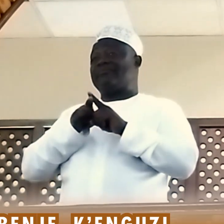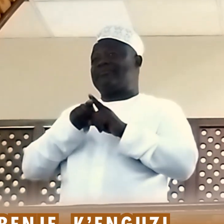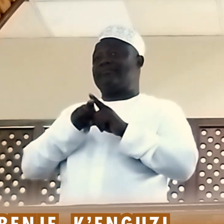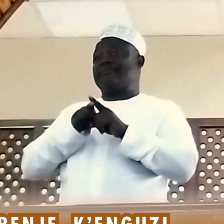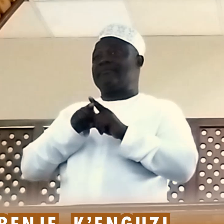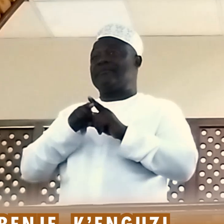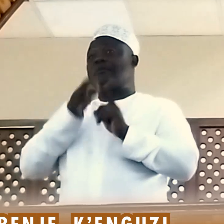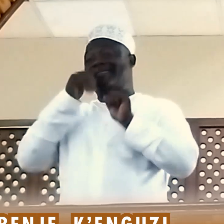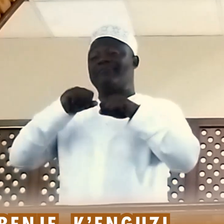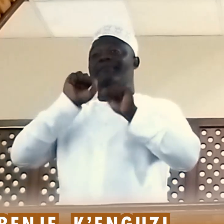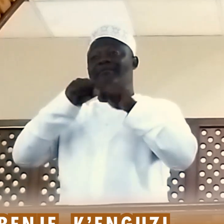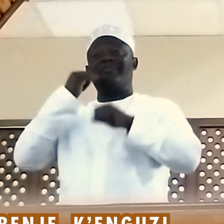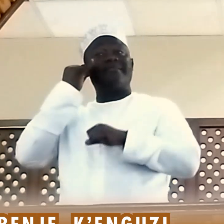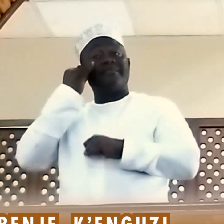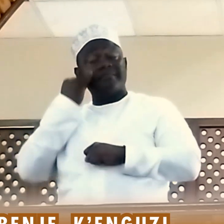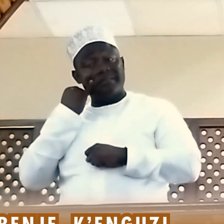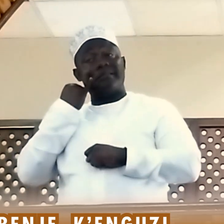kugayaalirira